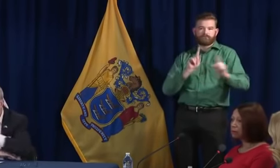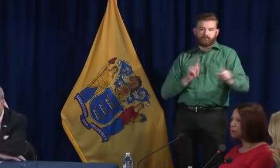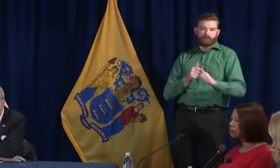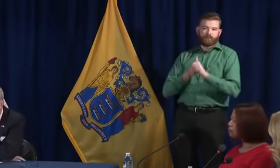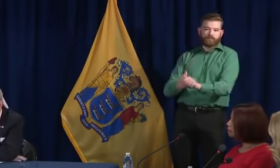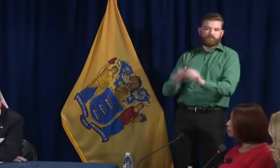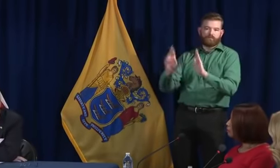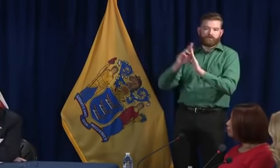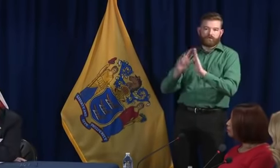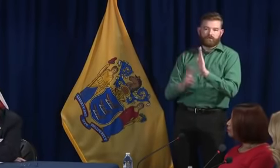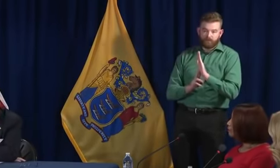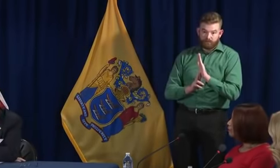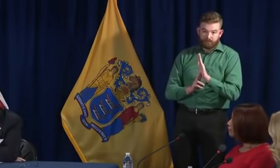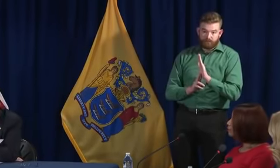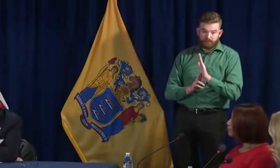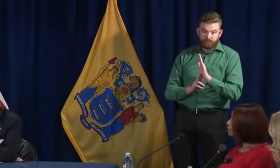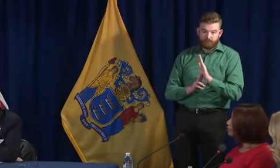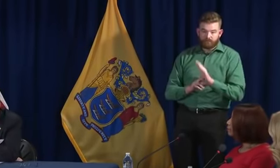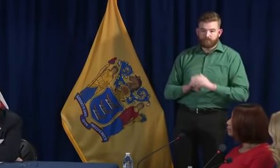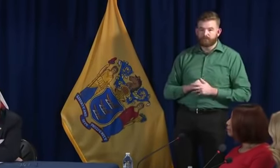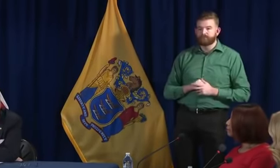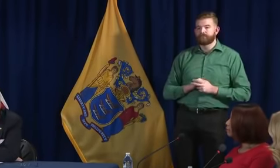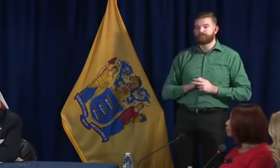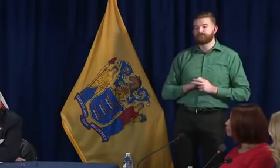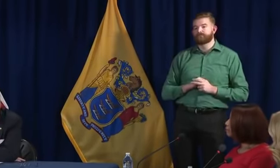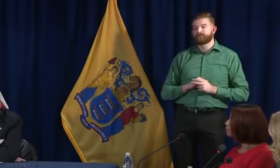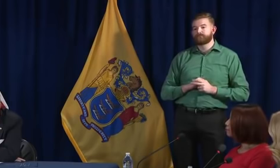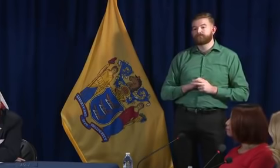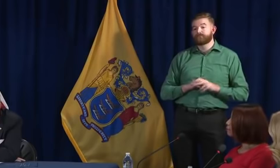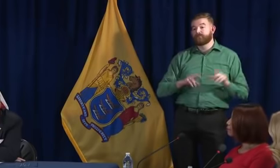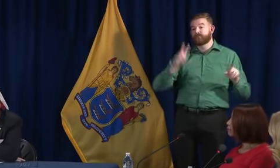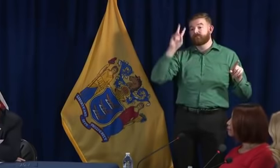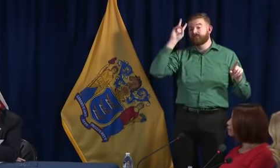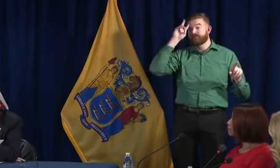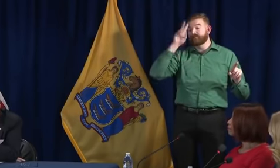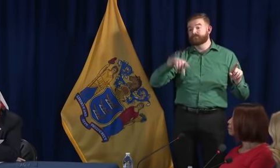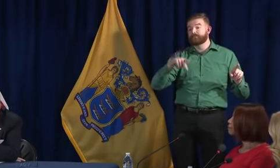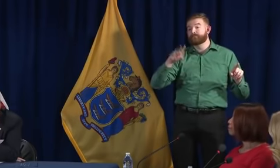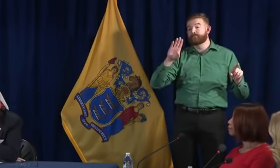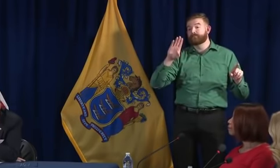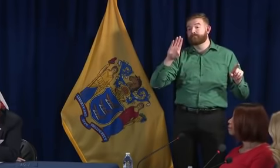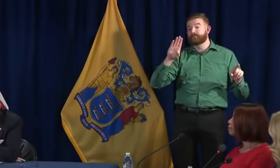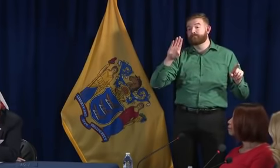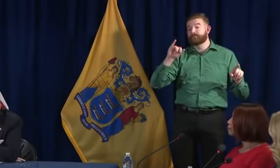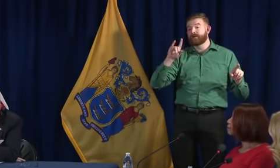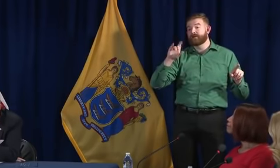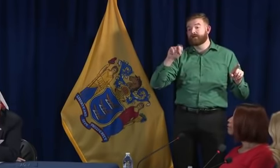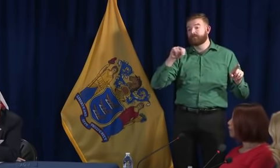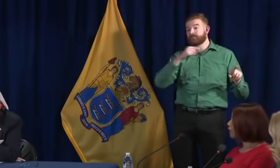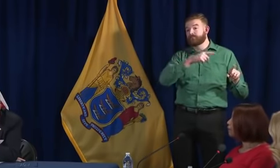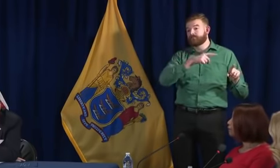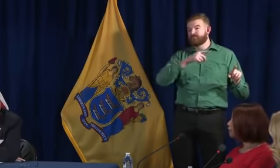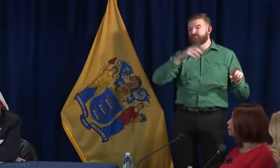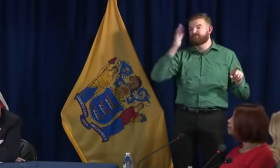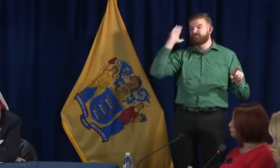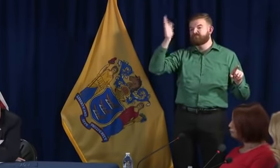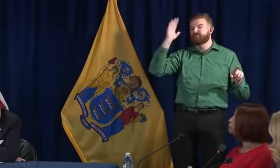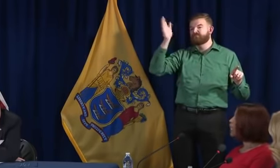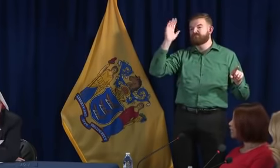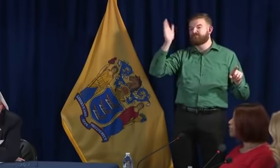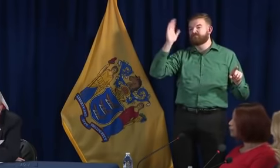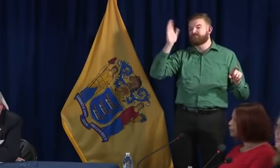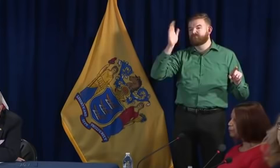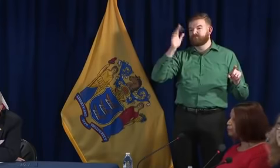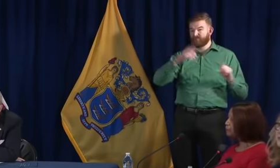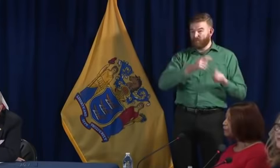Vice President Biden last night, for instance, speaking on a live stream, I think from his house. Is that right?